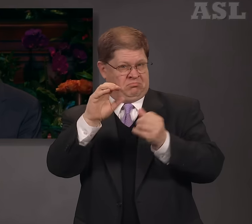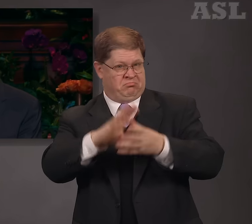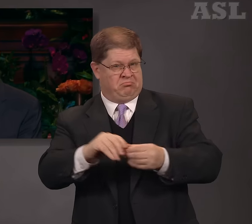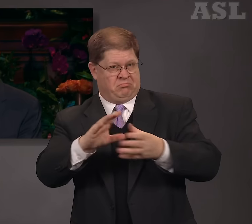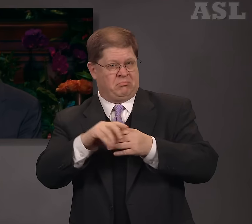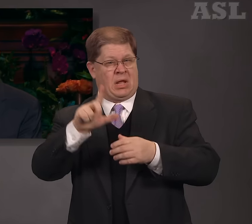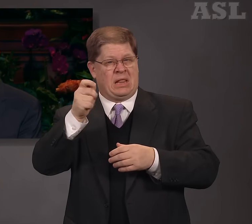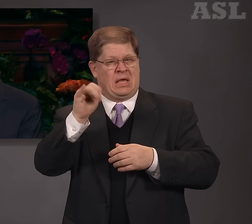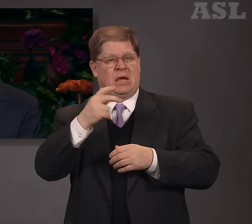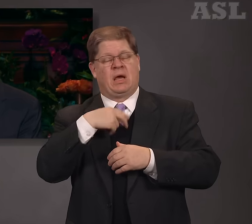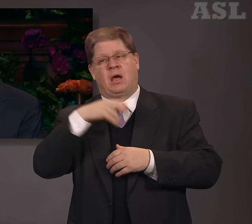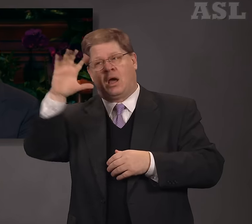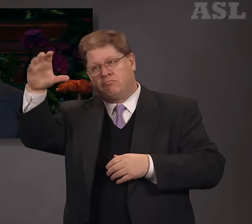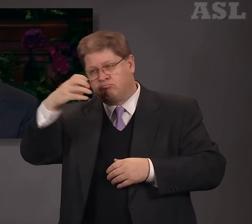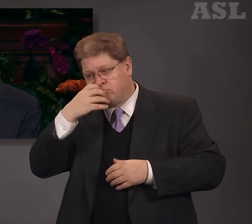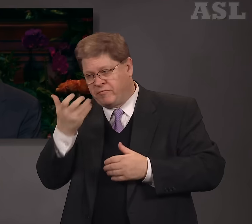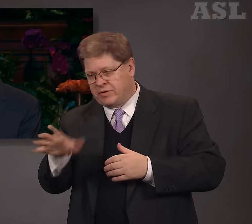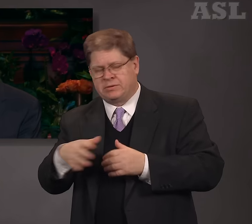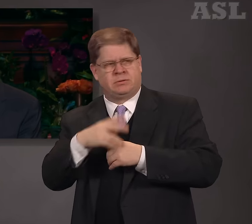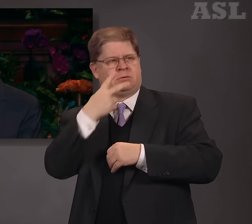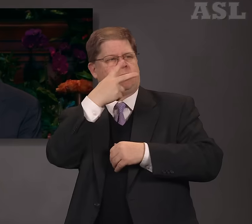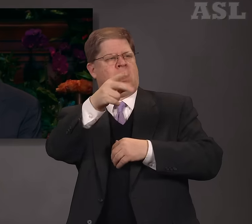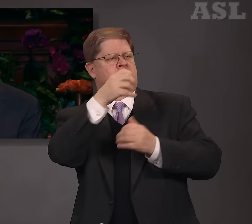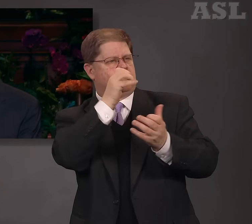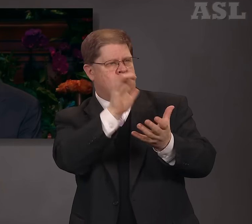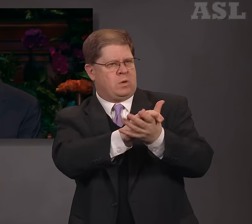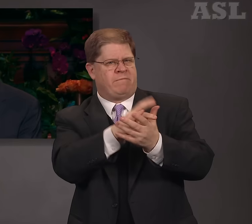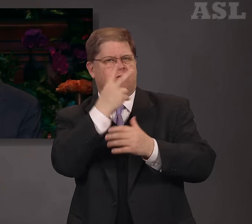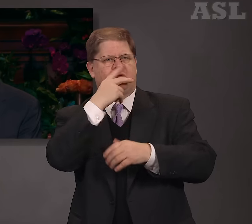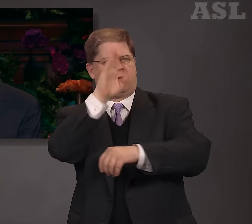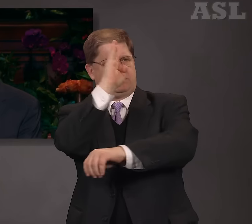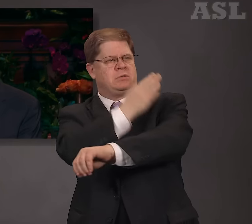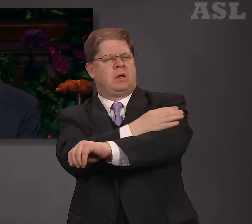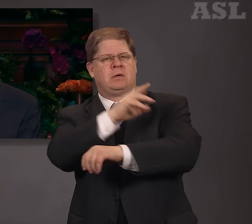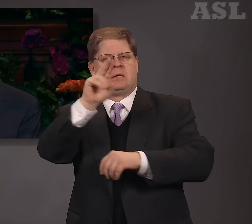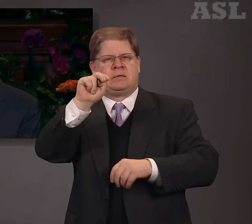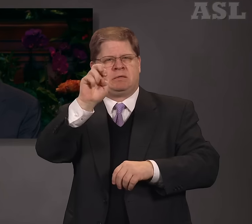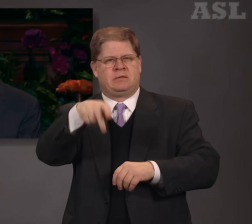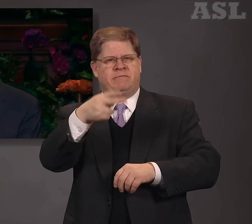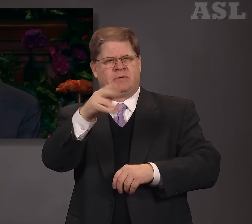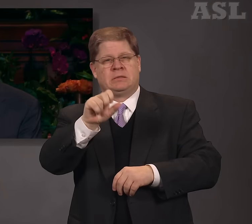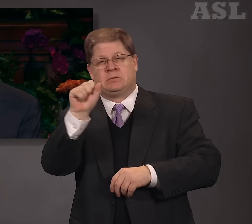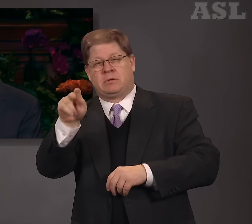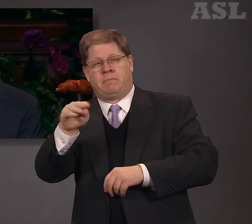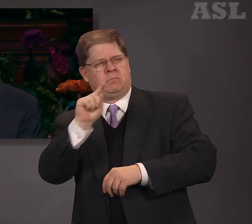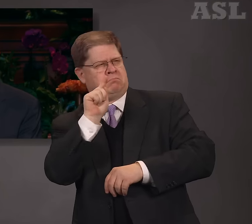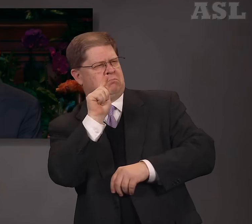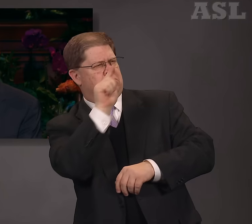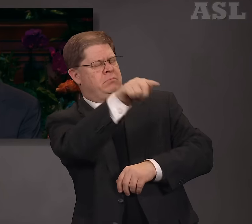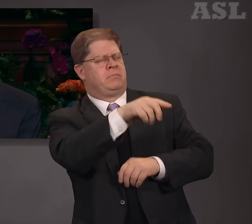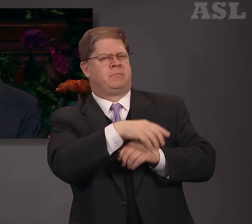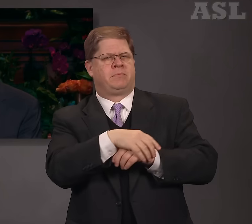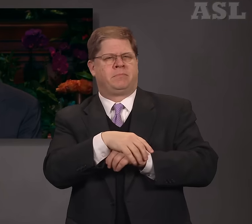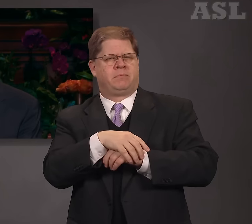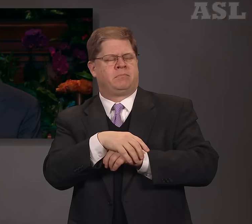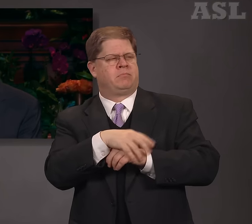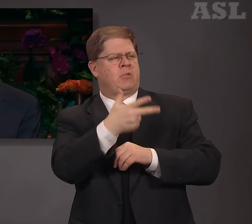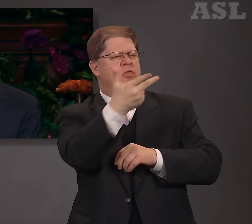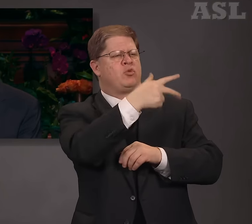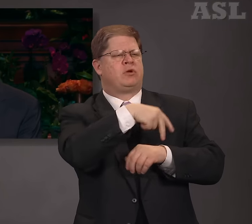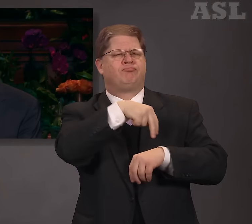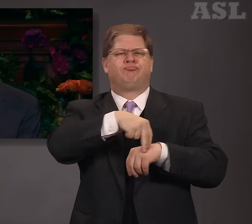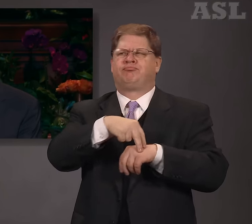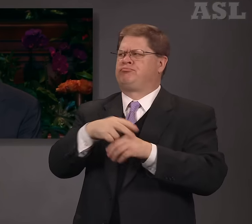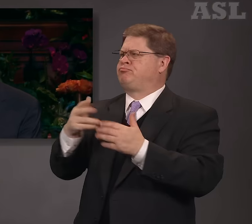fruit, Lehi saw his wife Sariah and his sons Nephi and Sam a little way off. They stood as if they knew